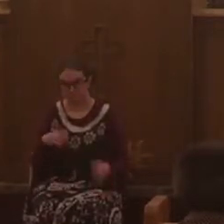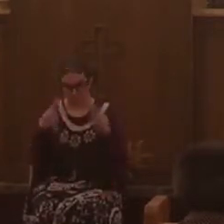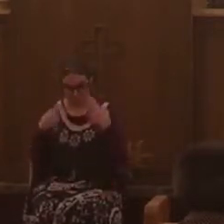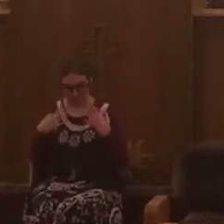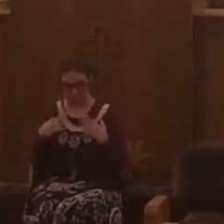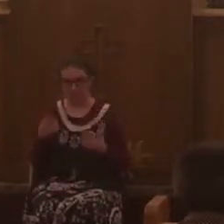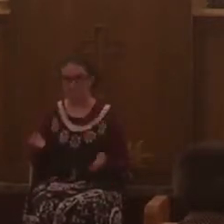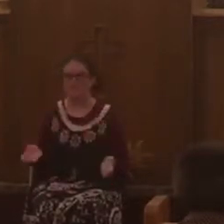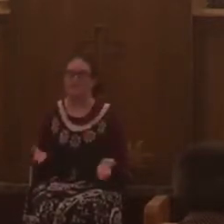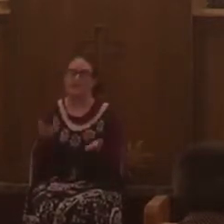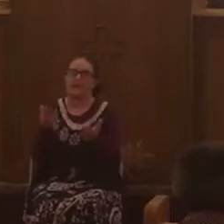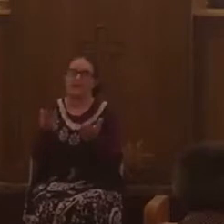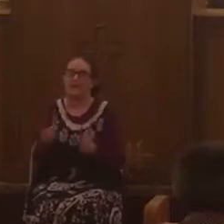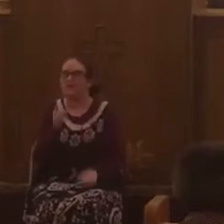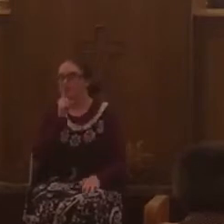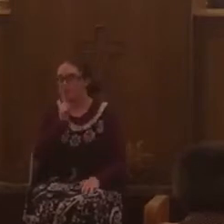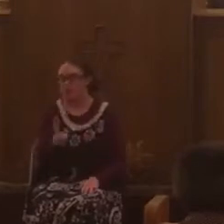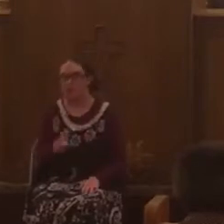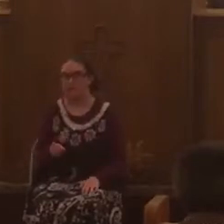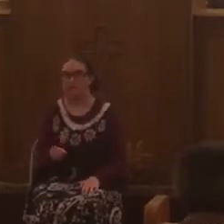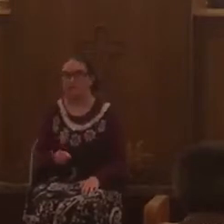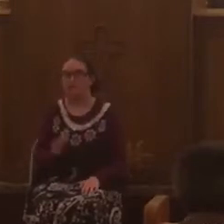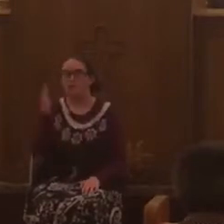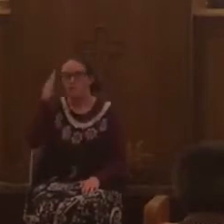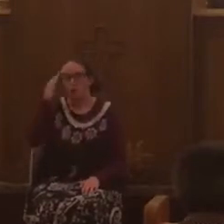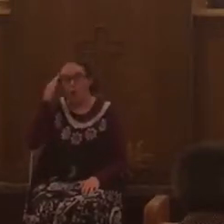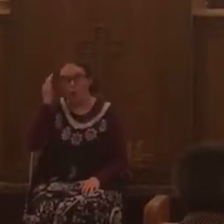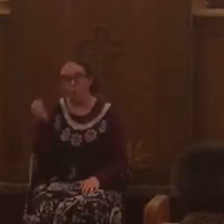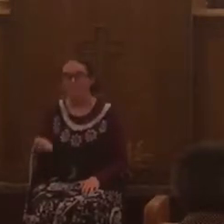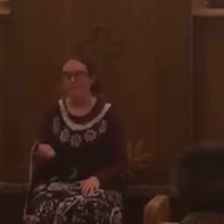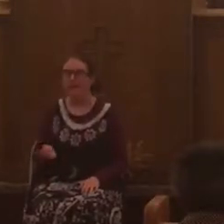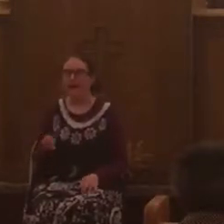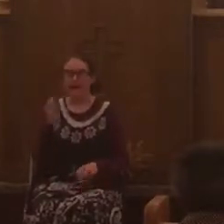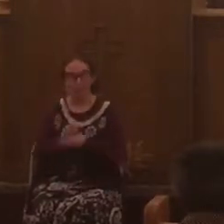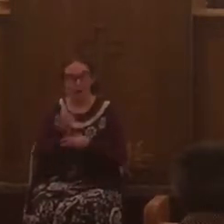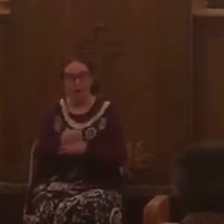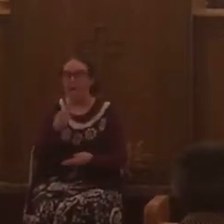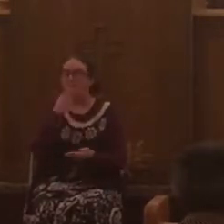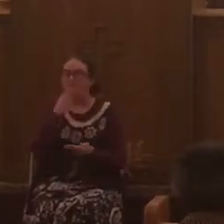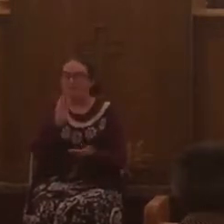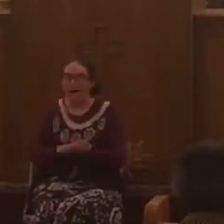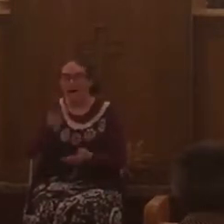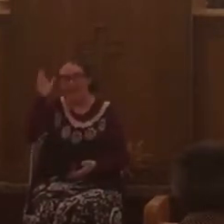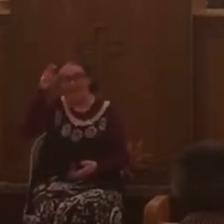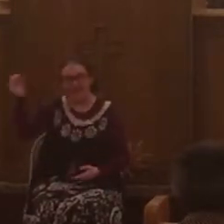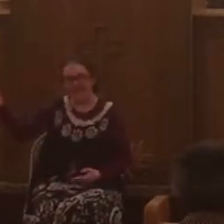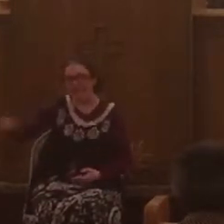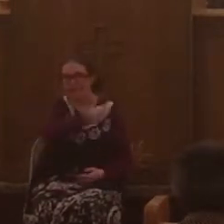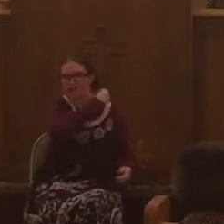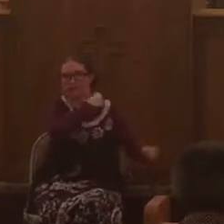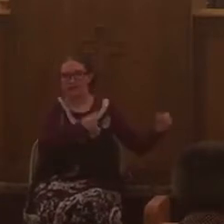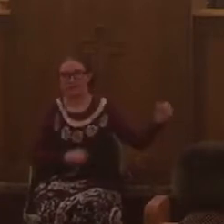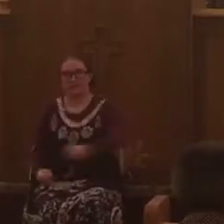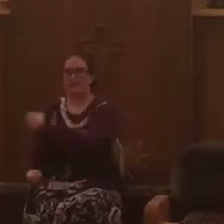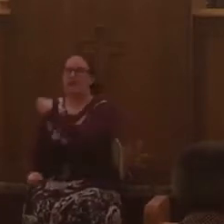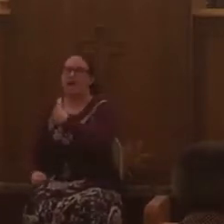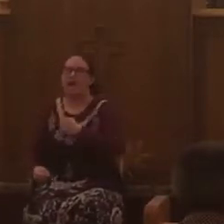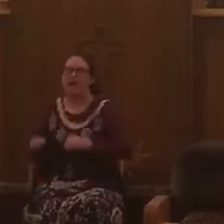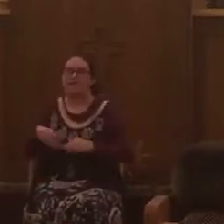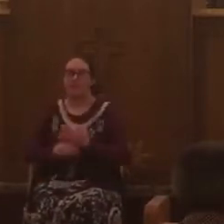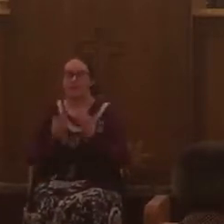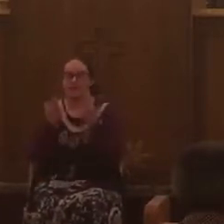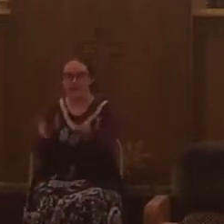see some Christian, amen, that's Holy Ghost filled that I know has got power and know they've got authority and they're just